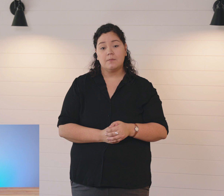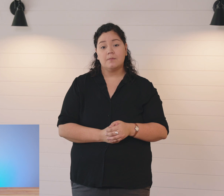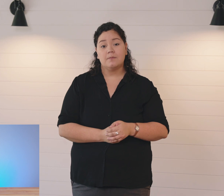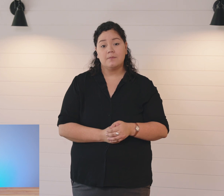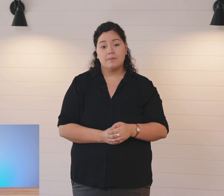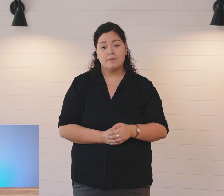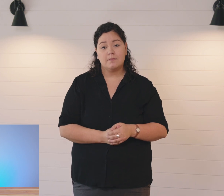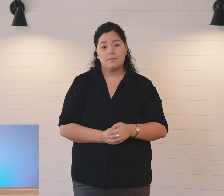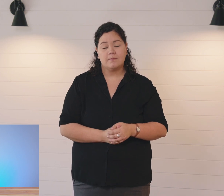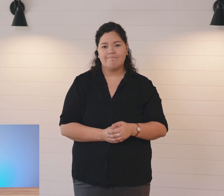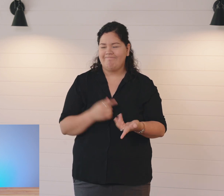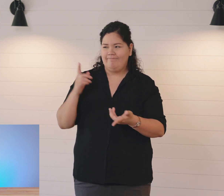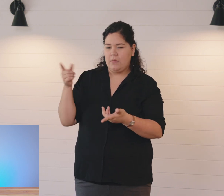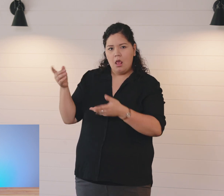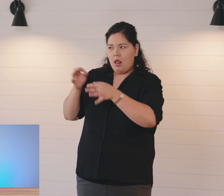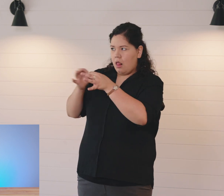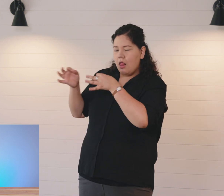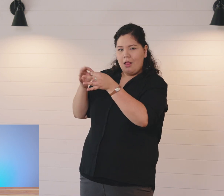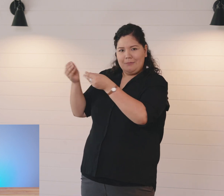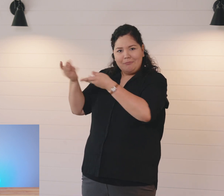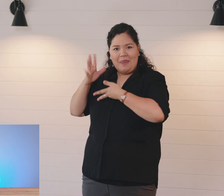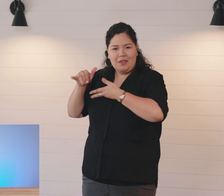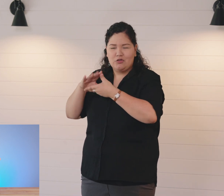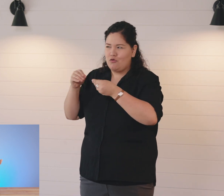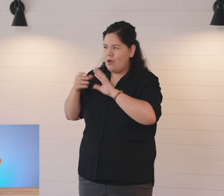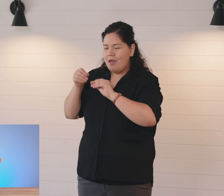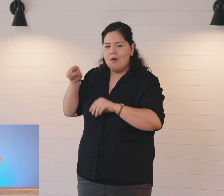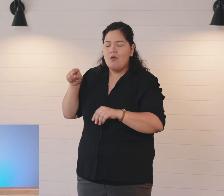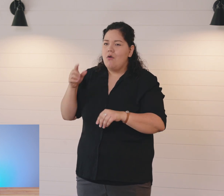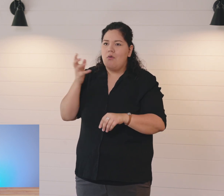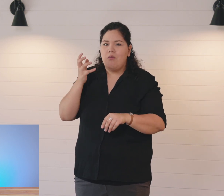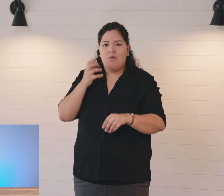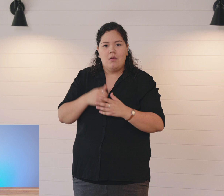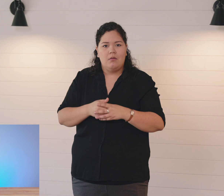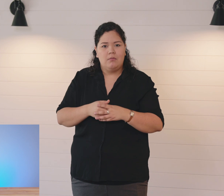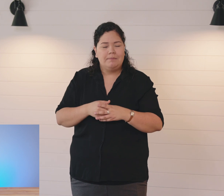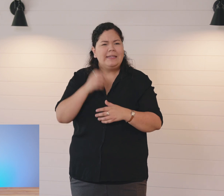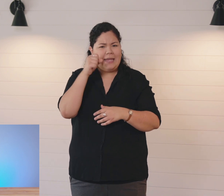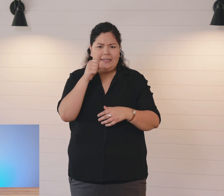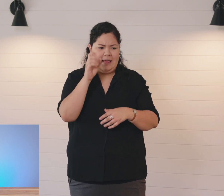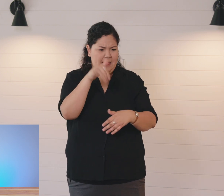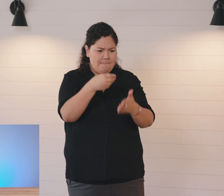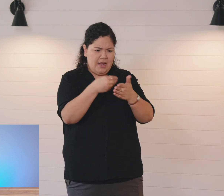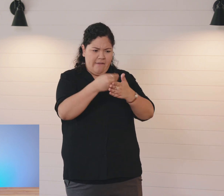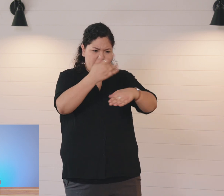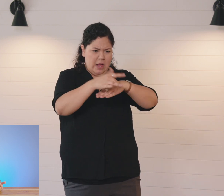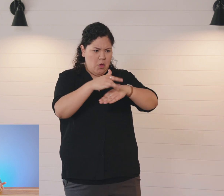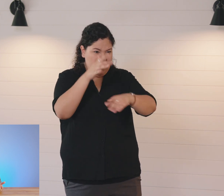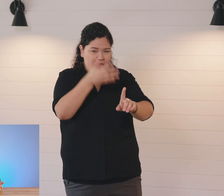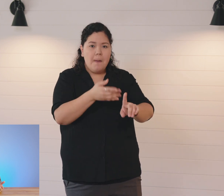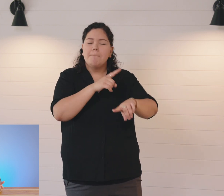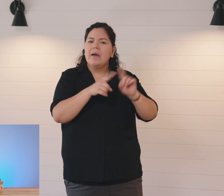When he told me the story, he marveled at the fact that, look, it's not just that it was there at that time, it's that